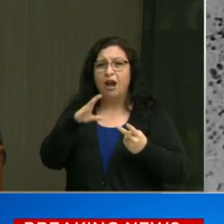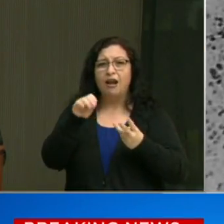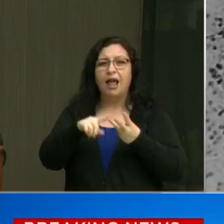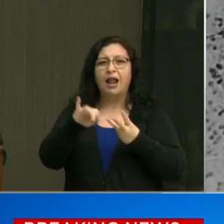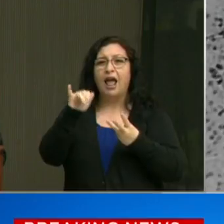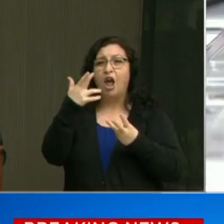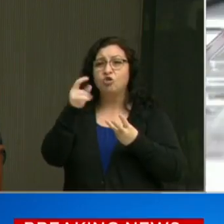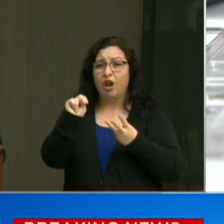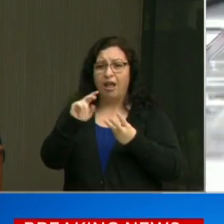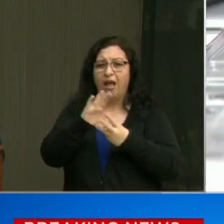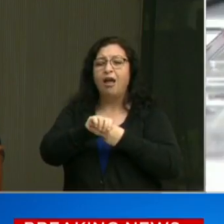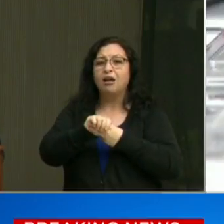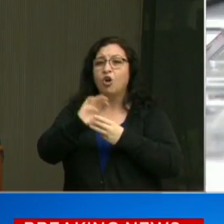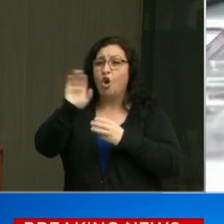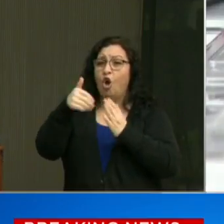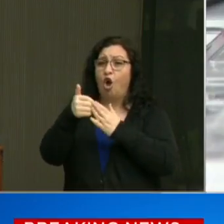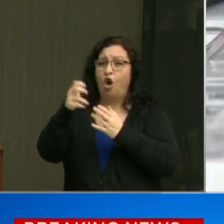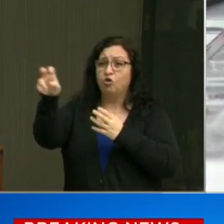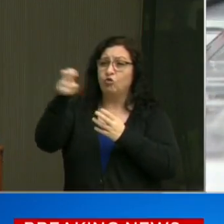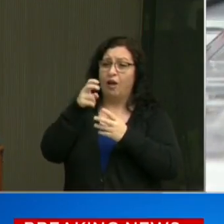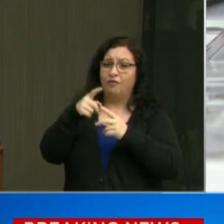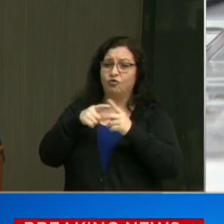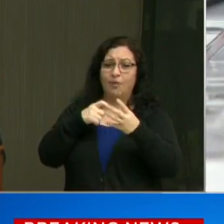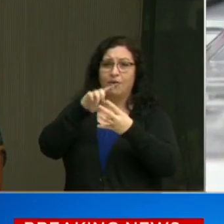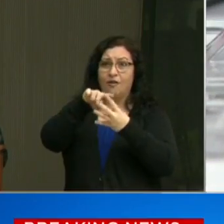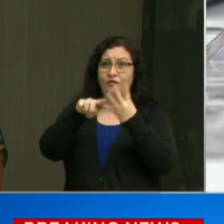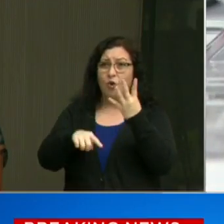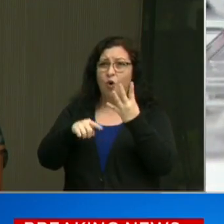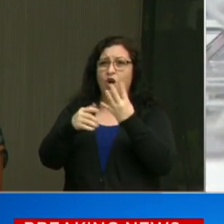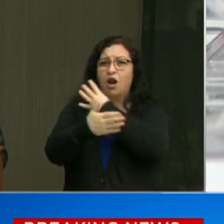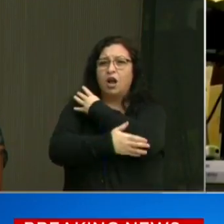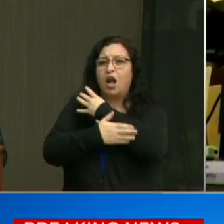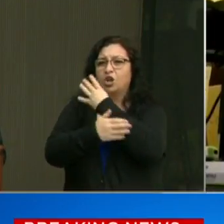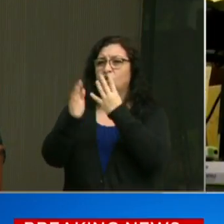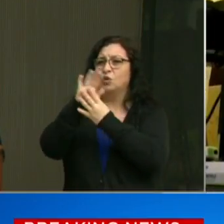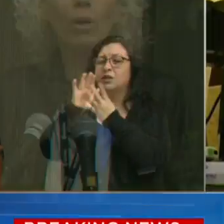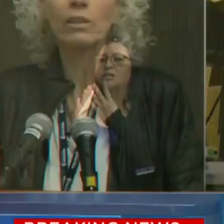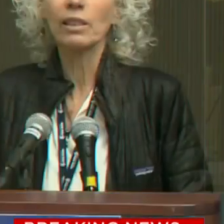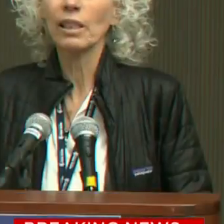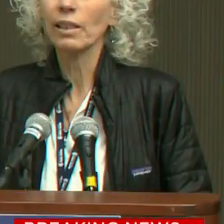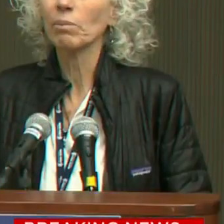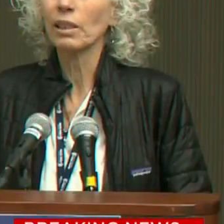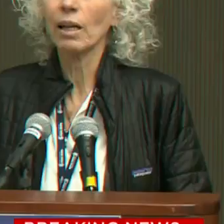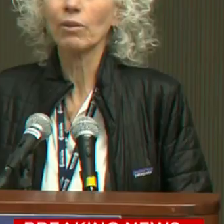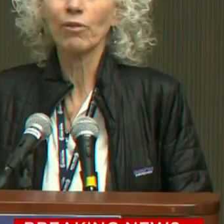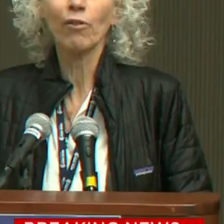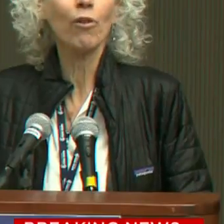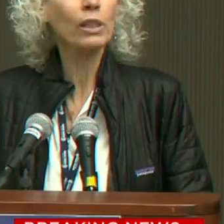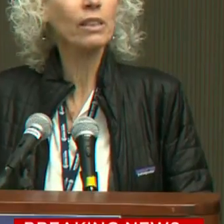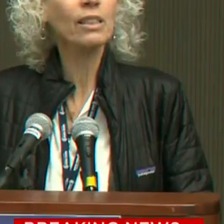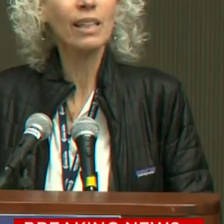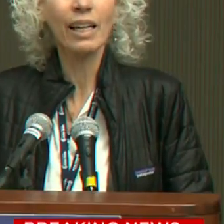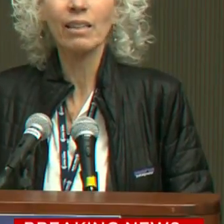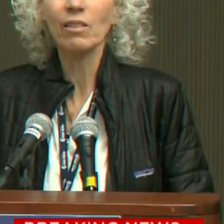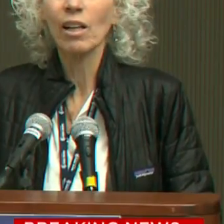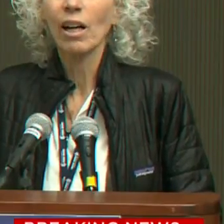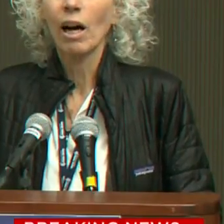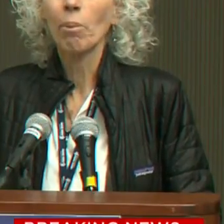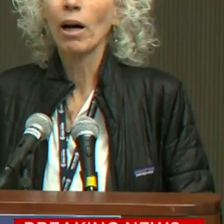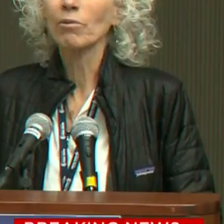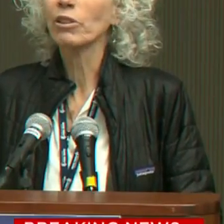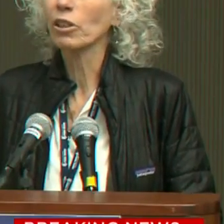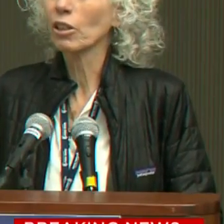all travelers returning from those four countries are asked to self-quarantine themselves for 14 days